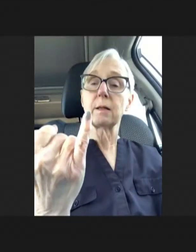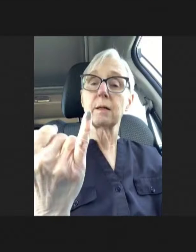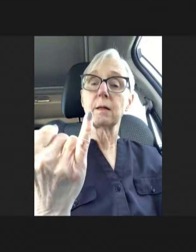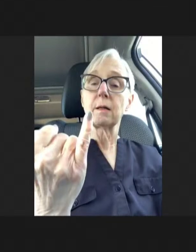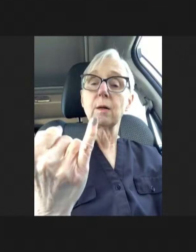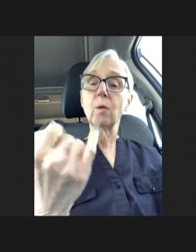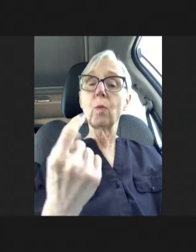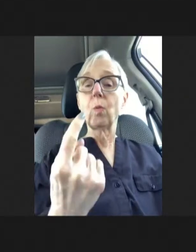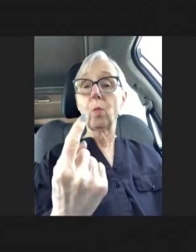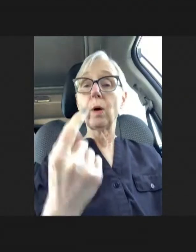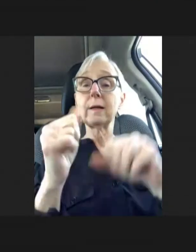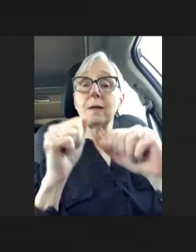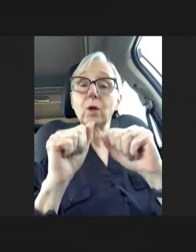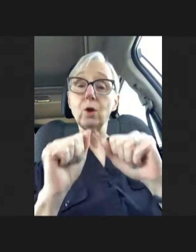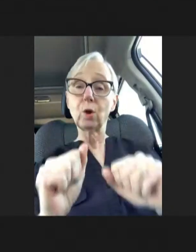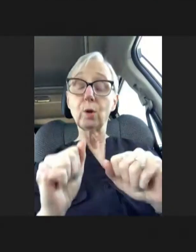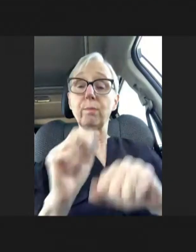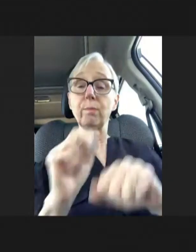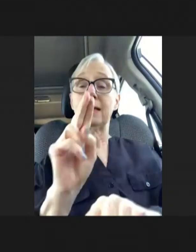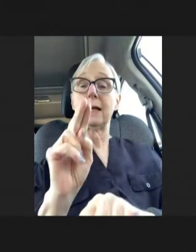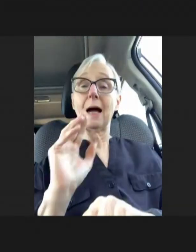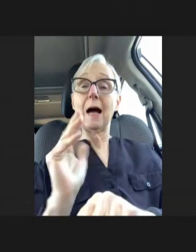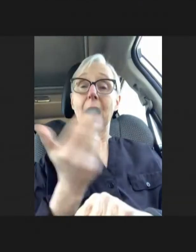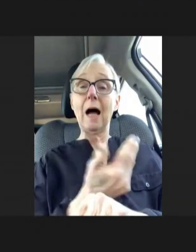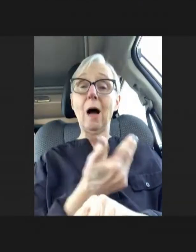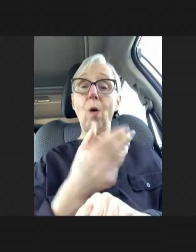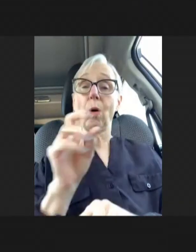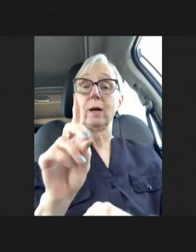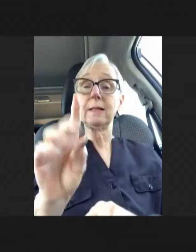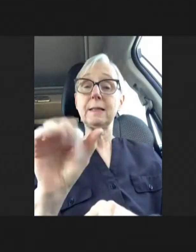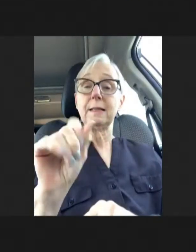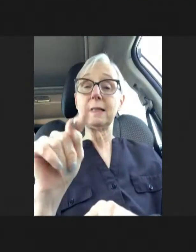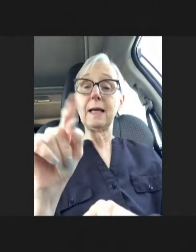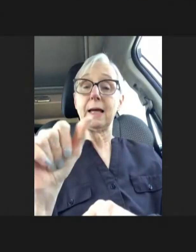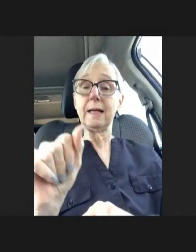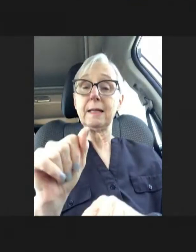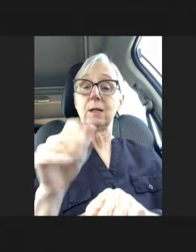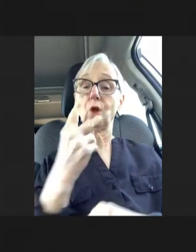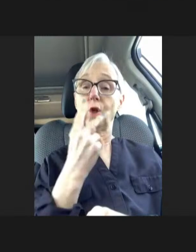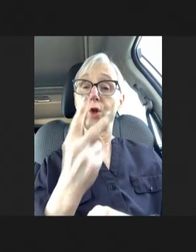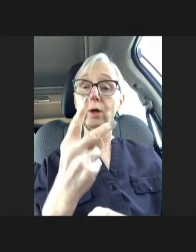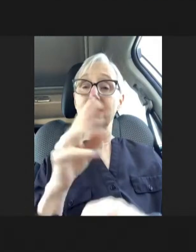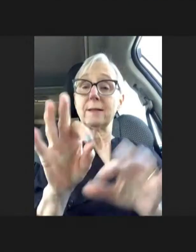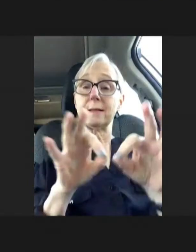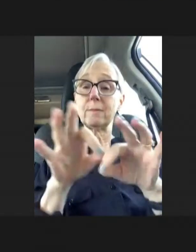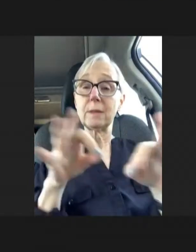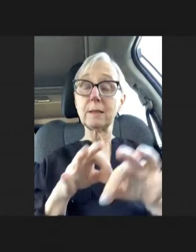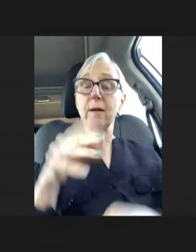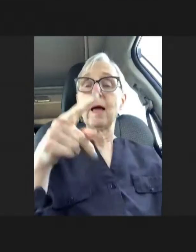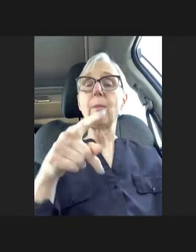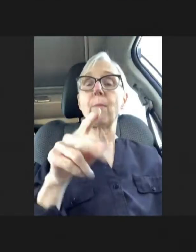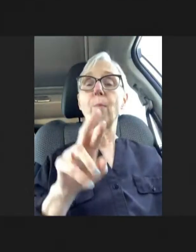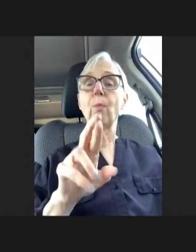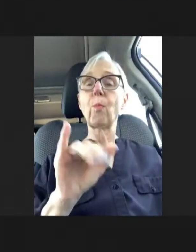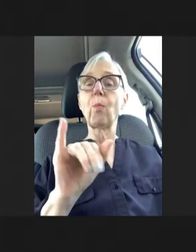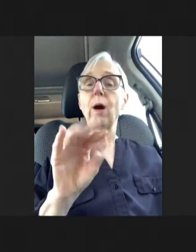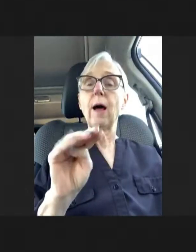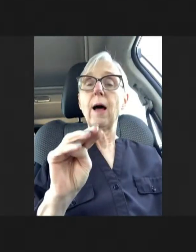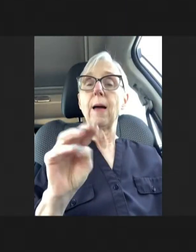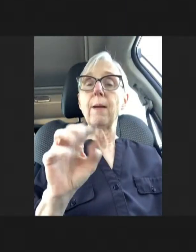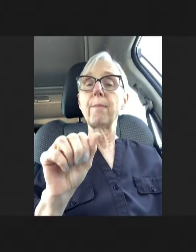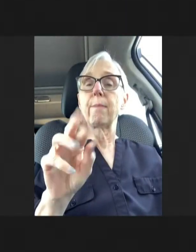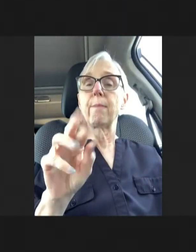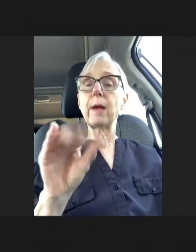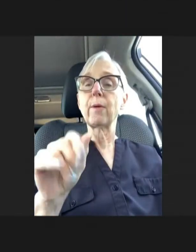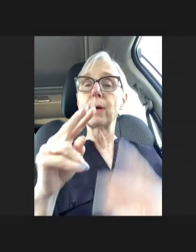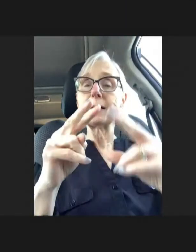could be the definition that we are using. The data that we are using is looking specifically at the primary diagnosis and whether or not COVID-19